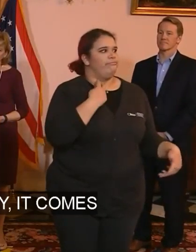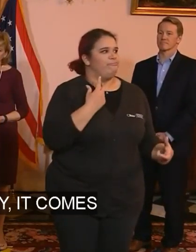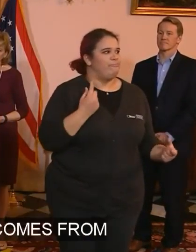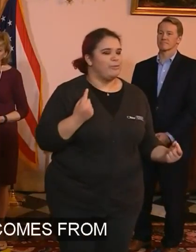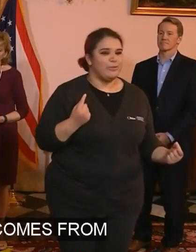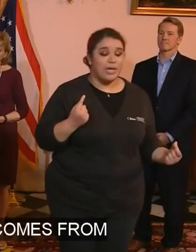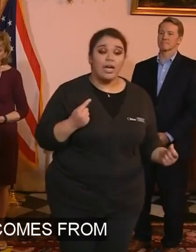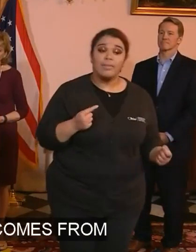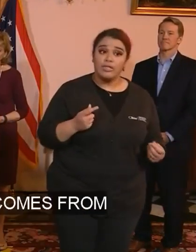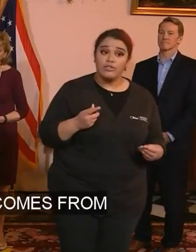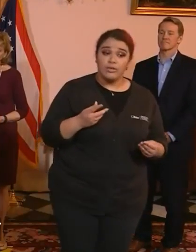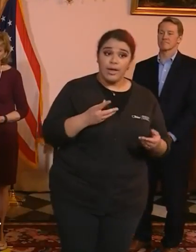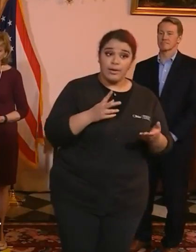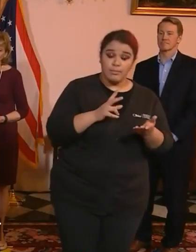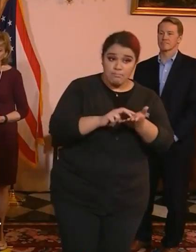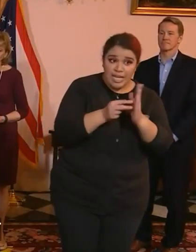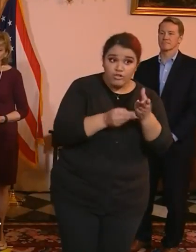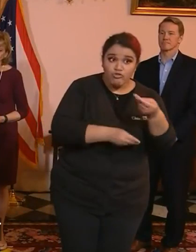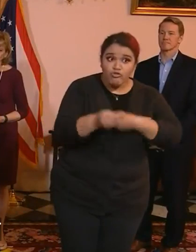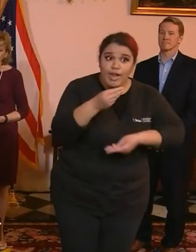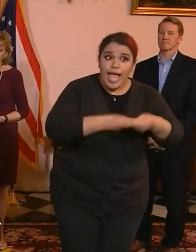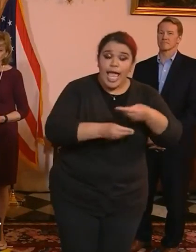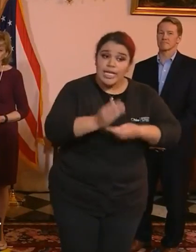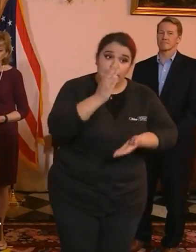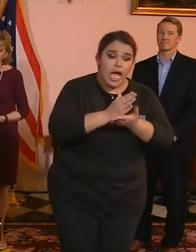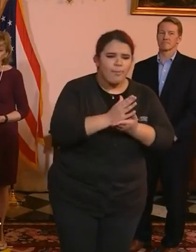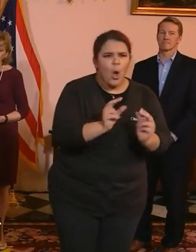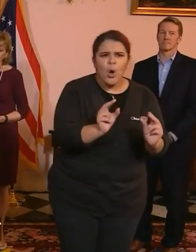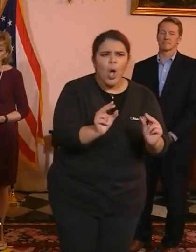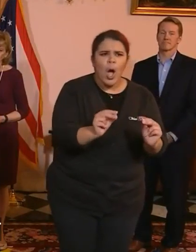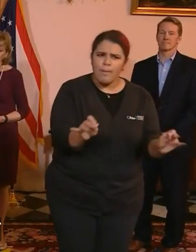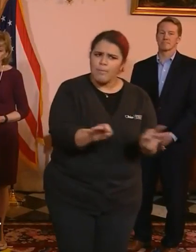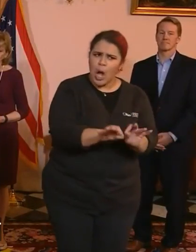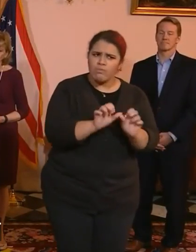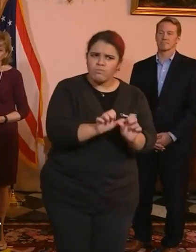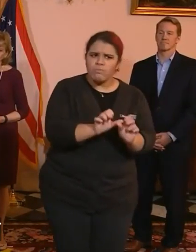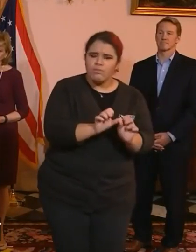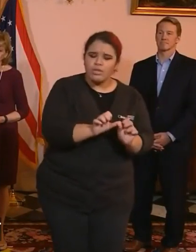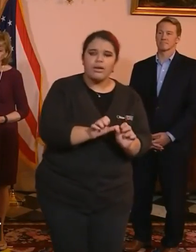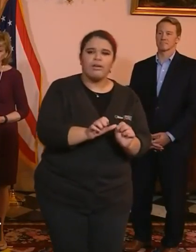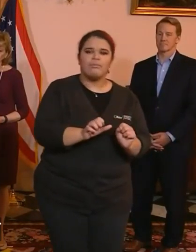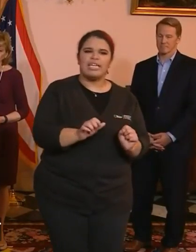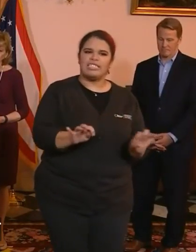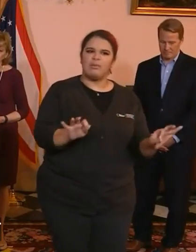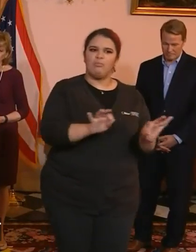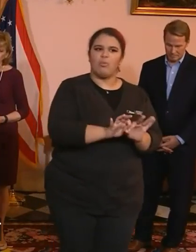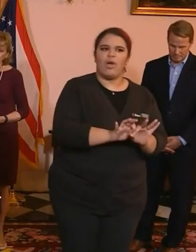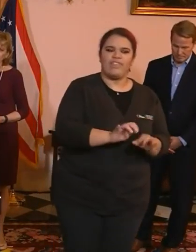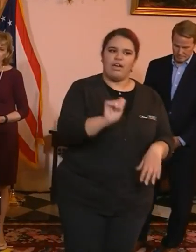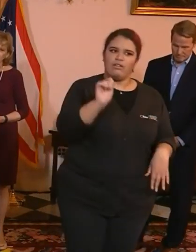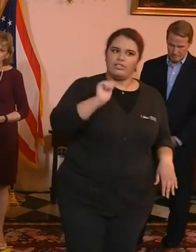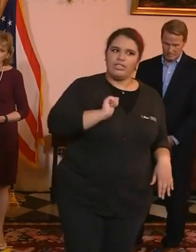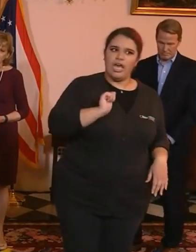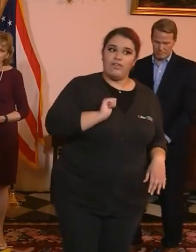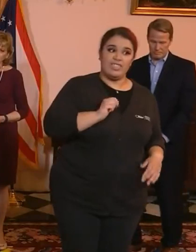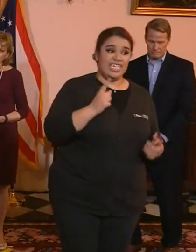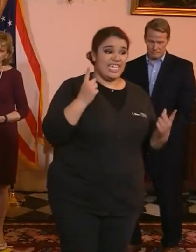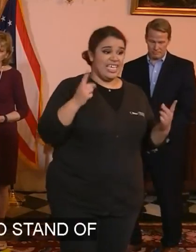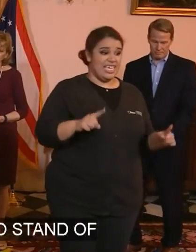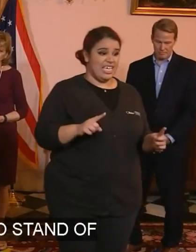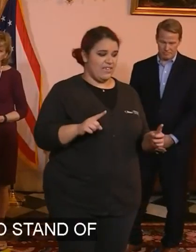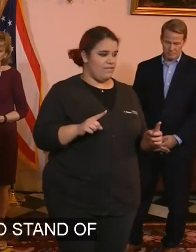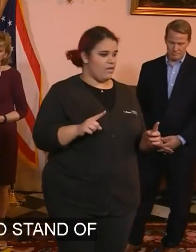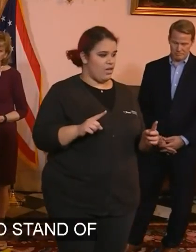we do. But we've got to have the ability to stand up quickly, or to already have